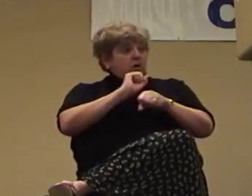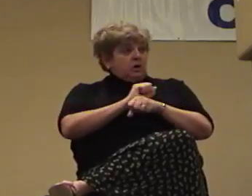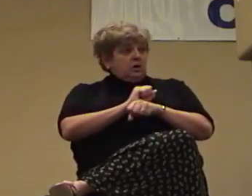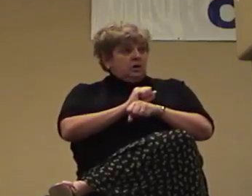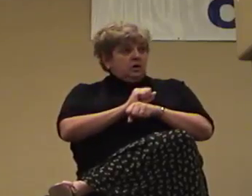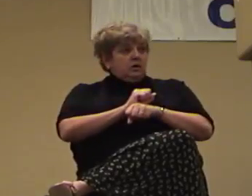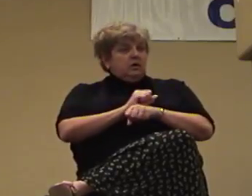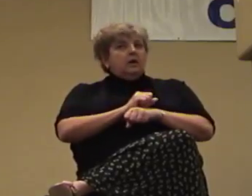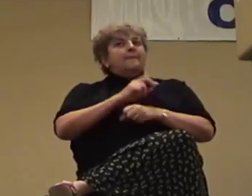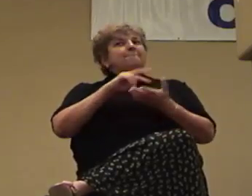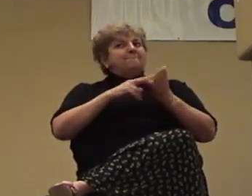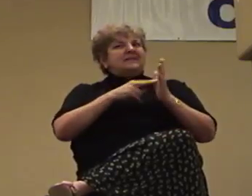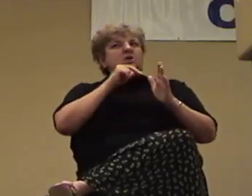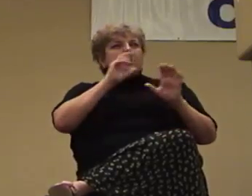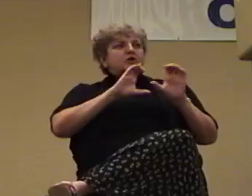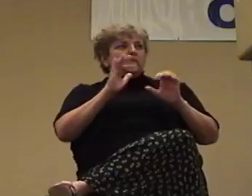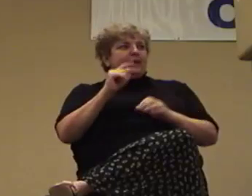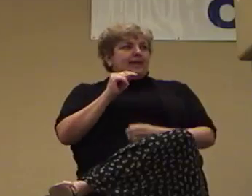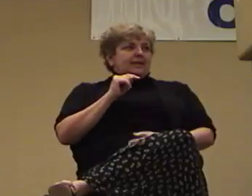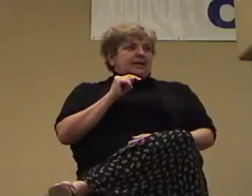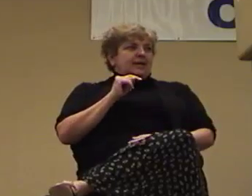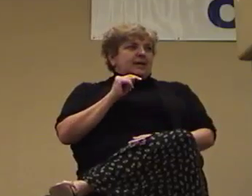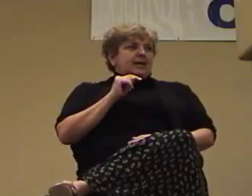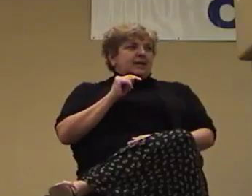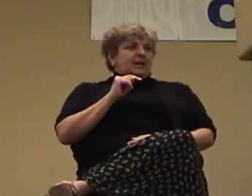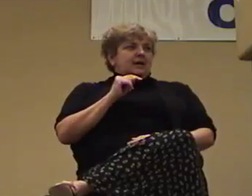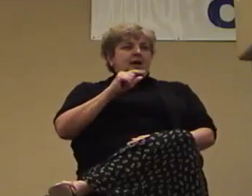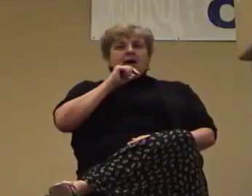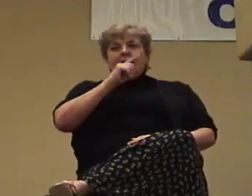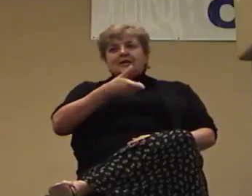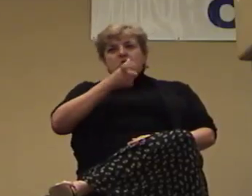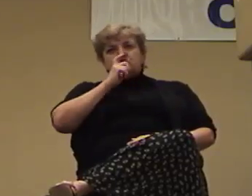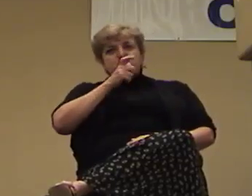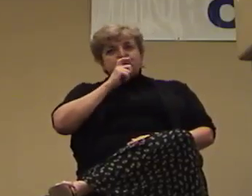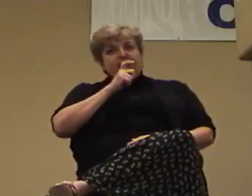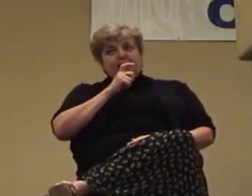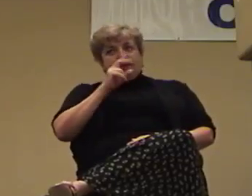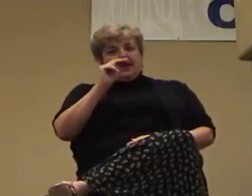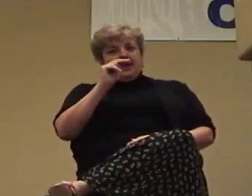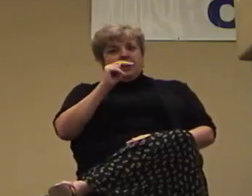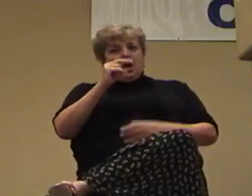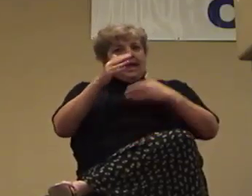any. I don't drink near beer because I'm not near sober. You know